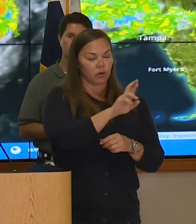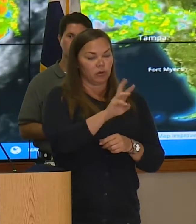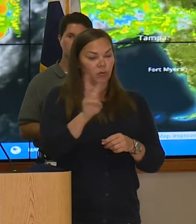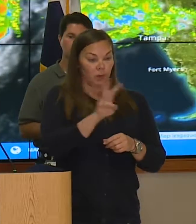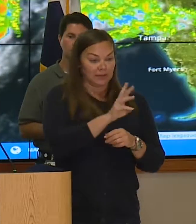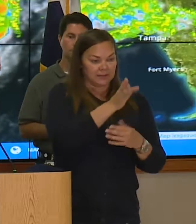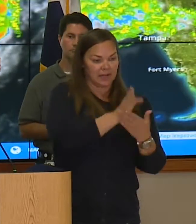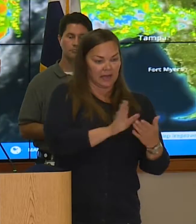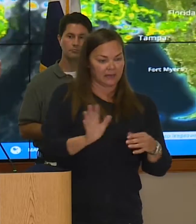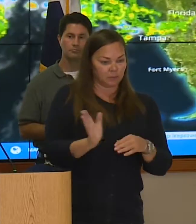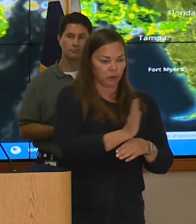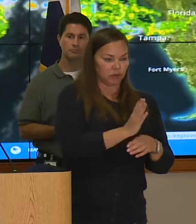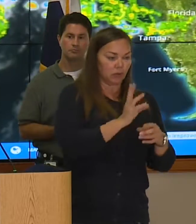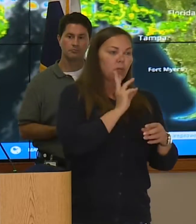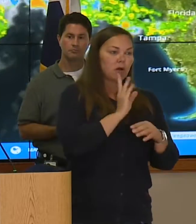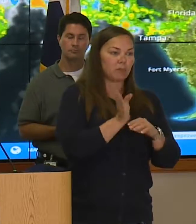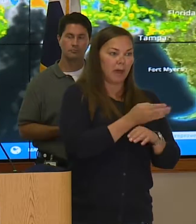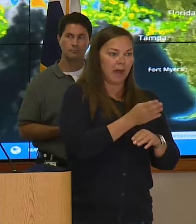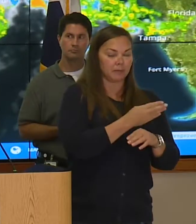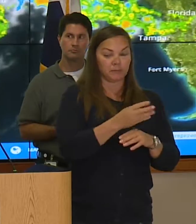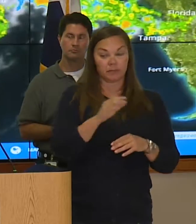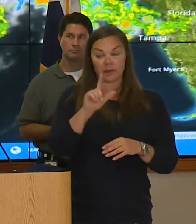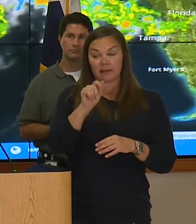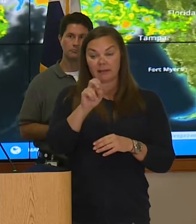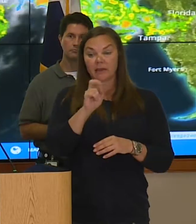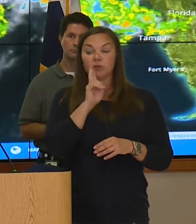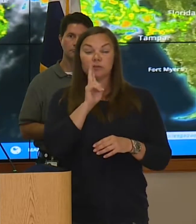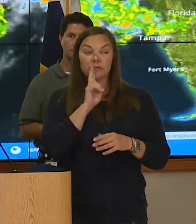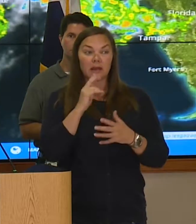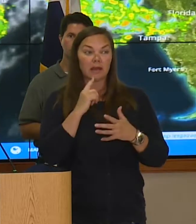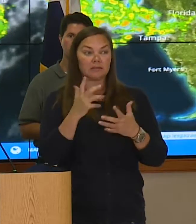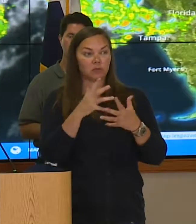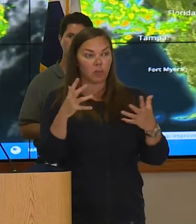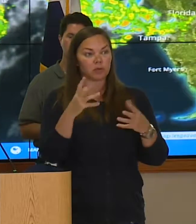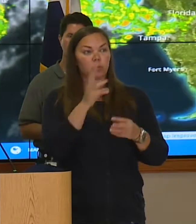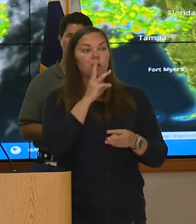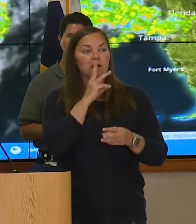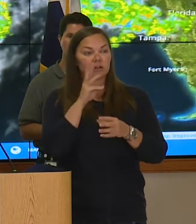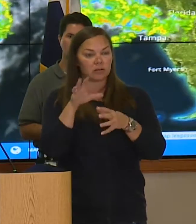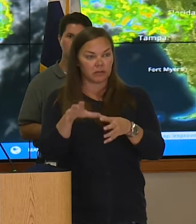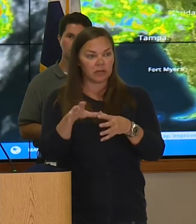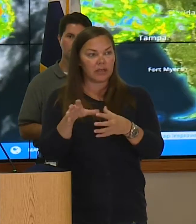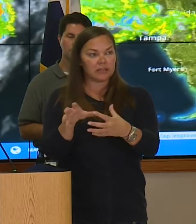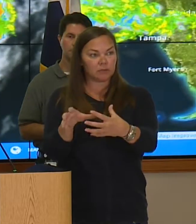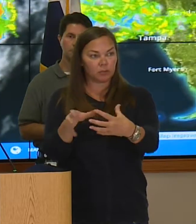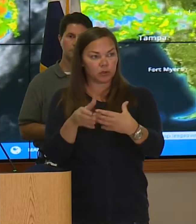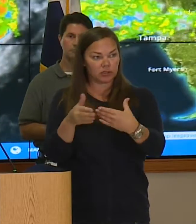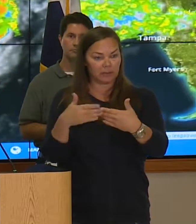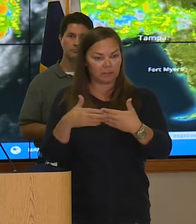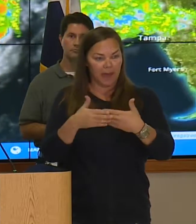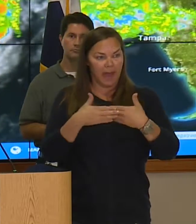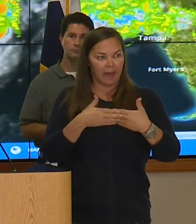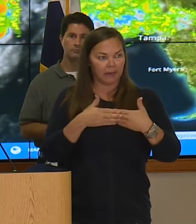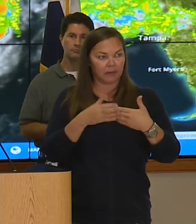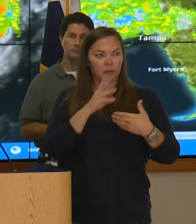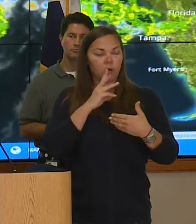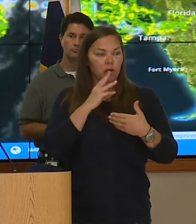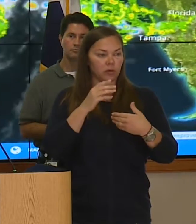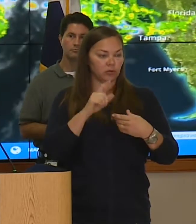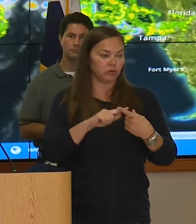is Lake Houston has had such tremendous inflow into it that it's actually backing up the water on the West Fork of the San Jacinto